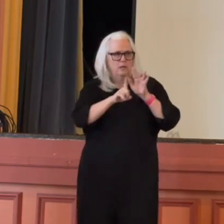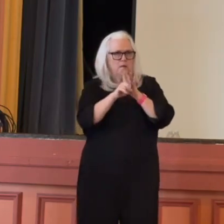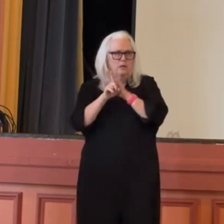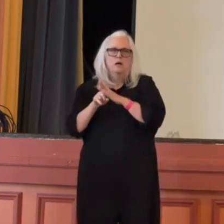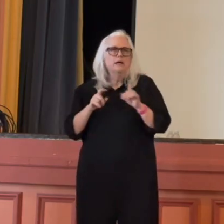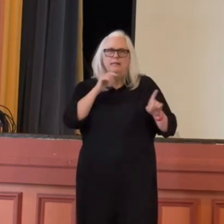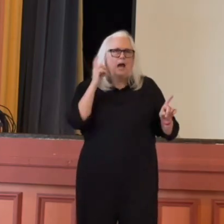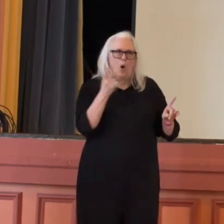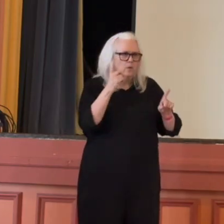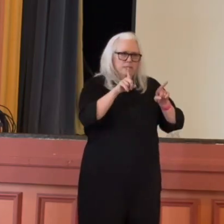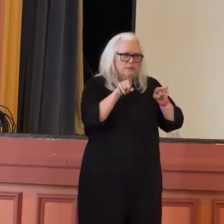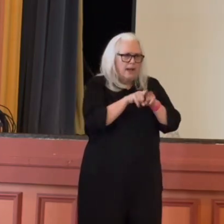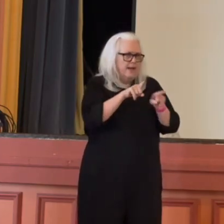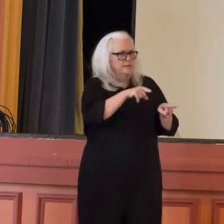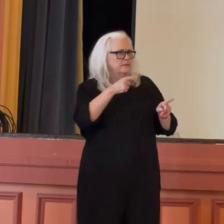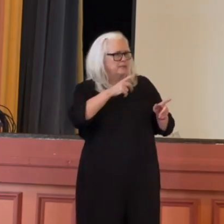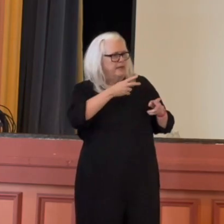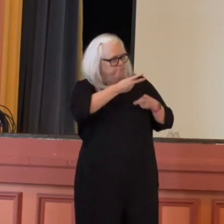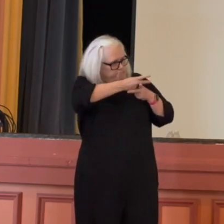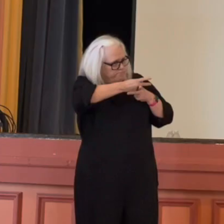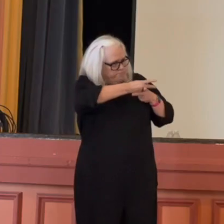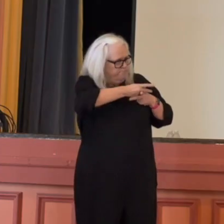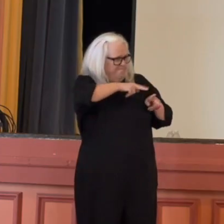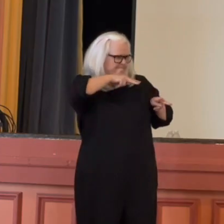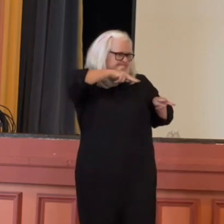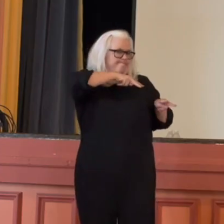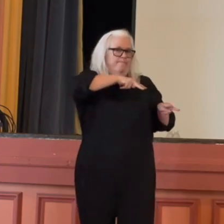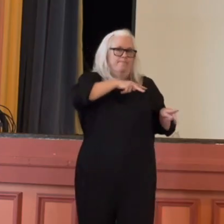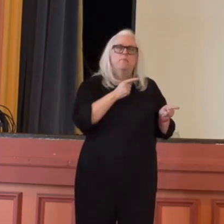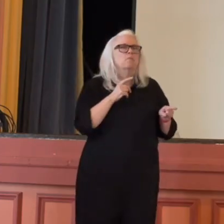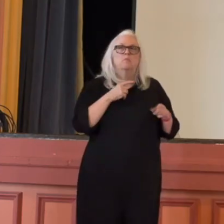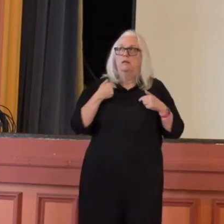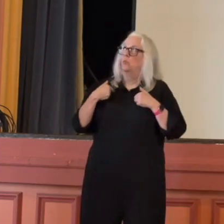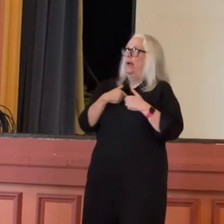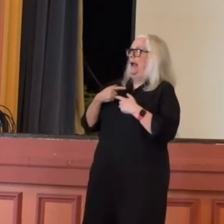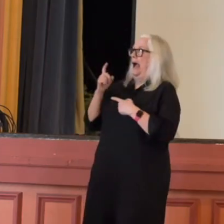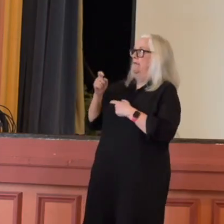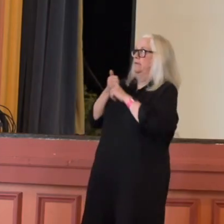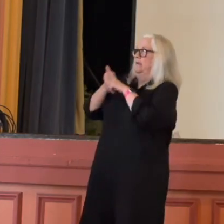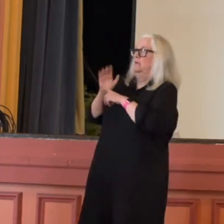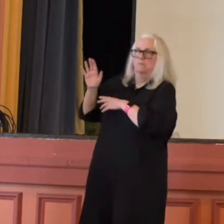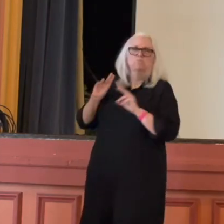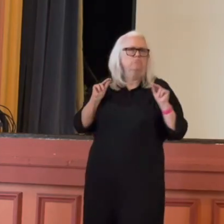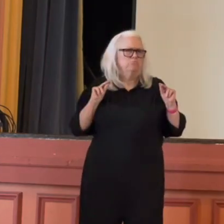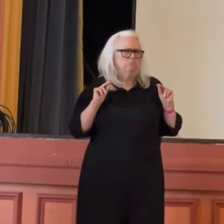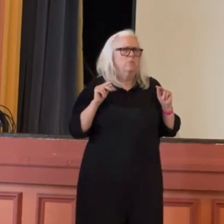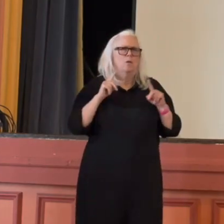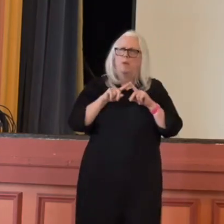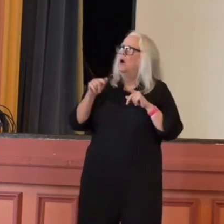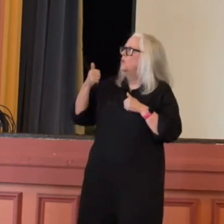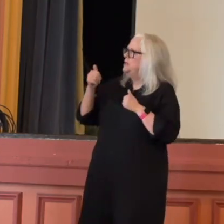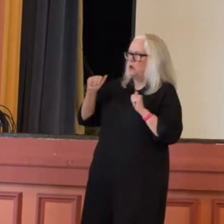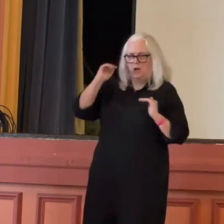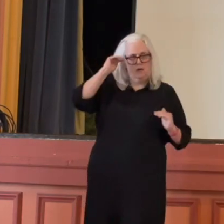regulator, but as true partners in the process, because we didn't create the issue, they didn't create the issue.